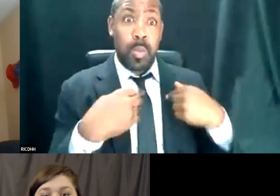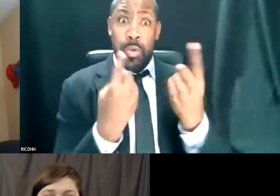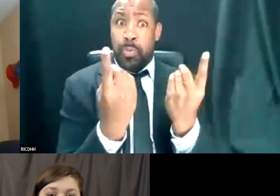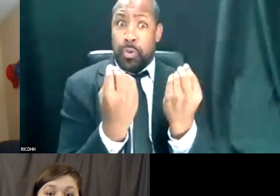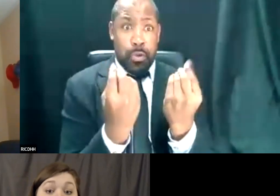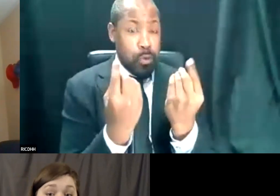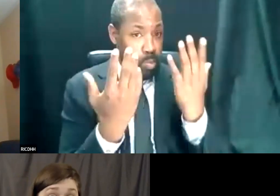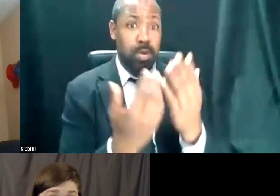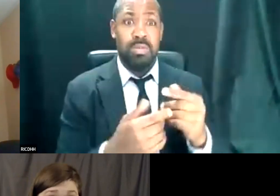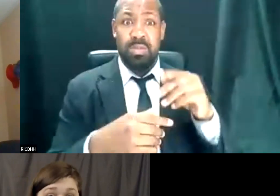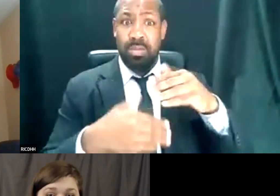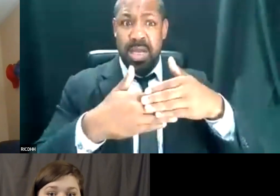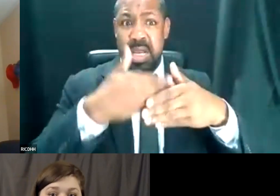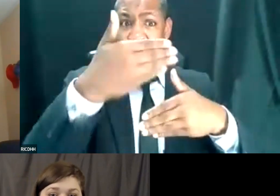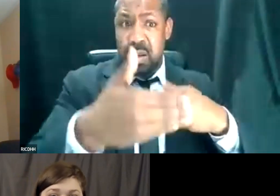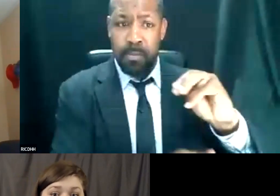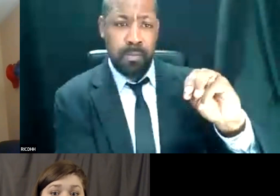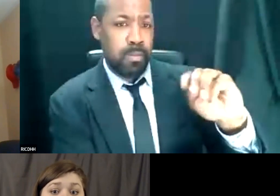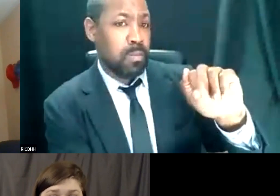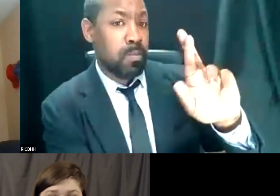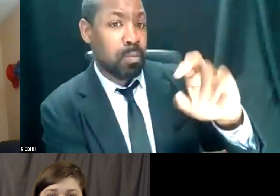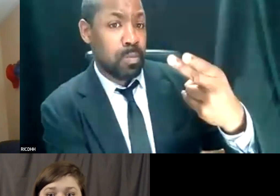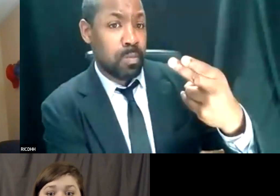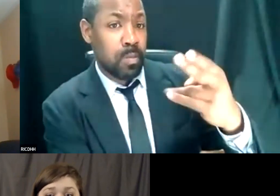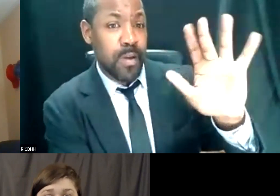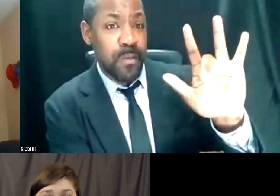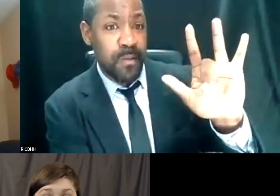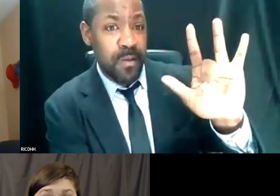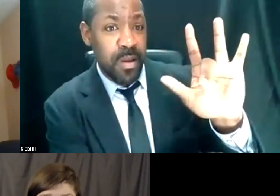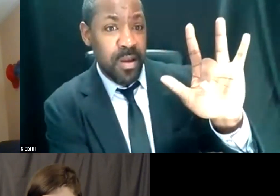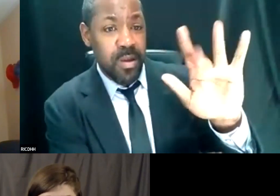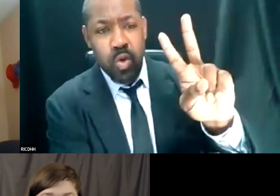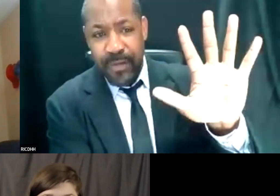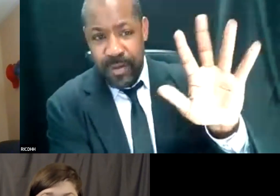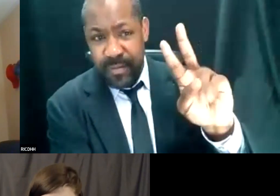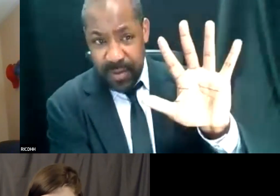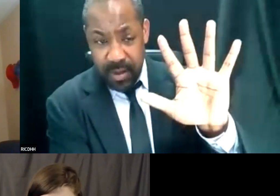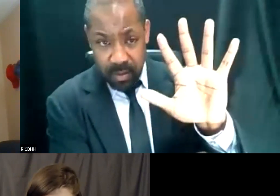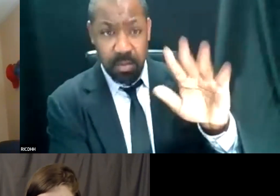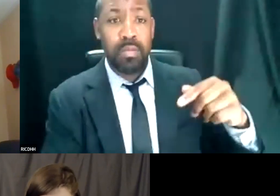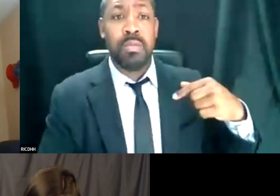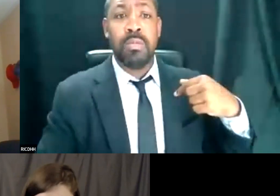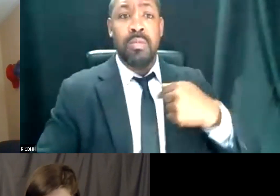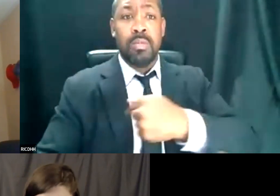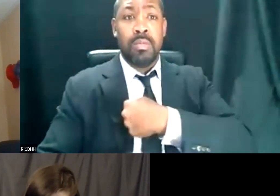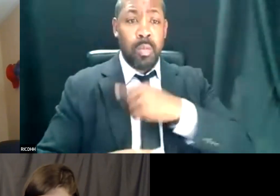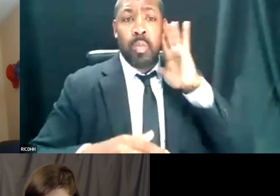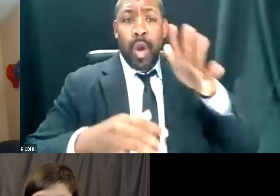run. Therefore, what we are doing, the next step is March 25th.